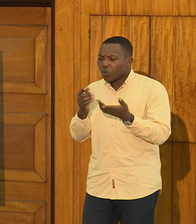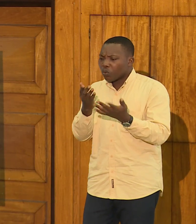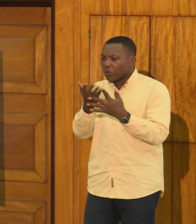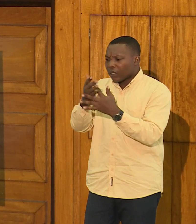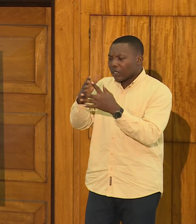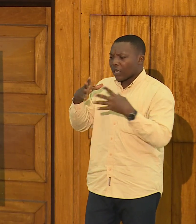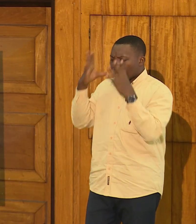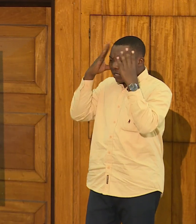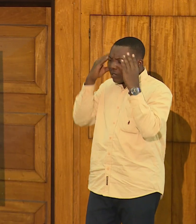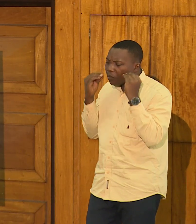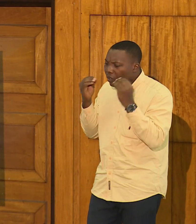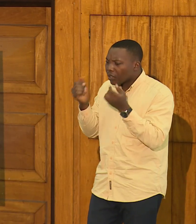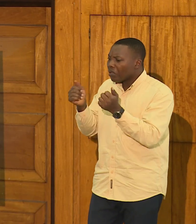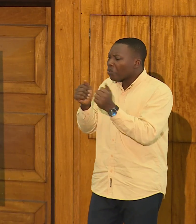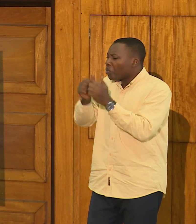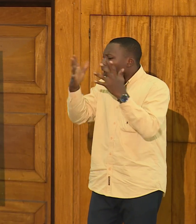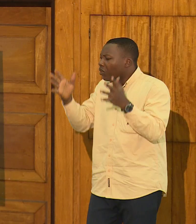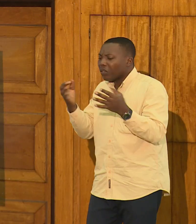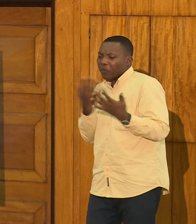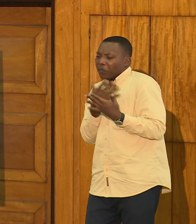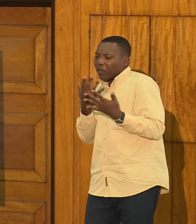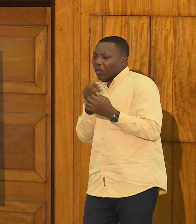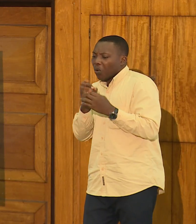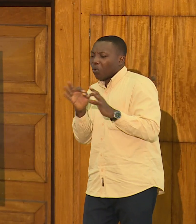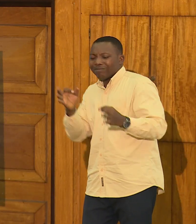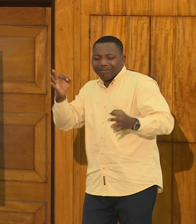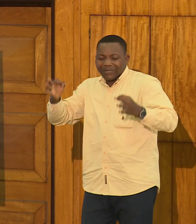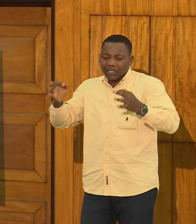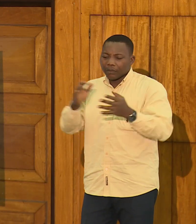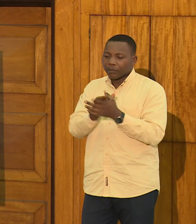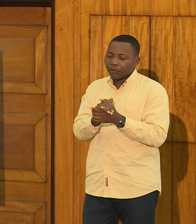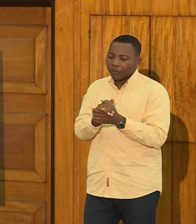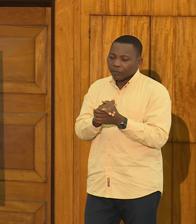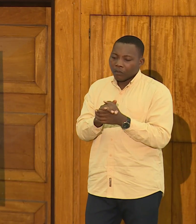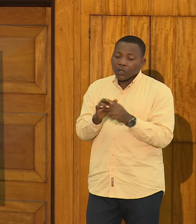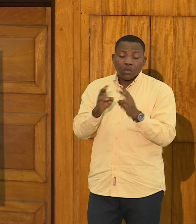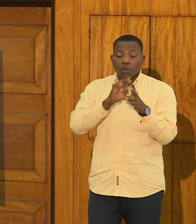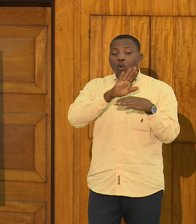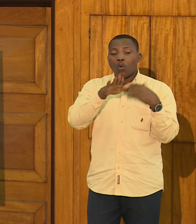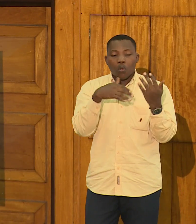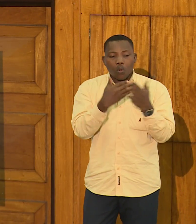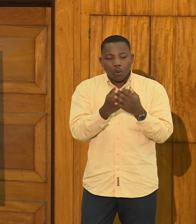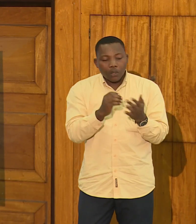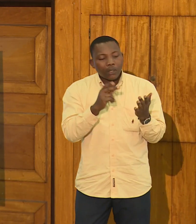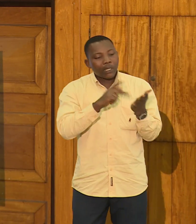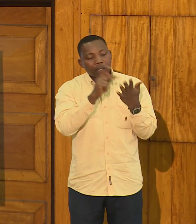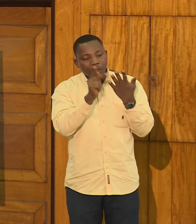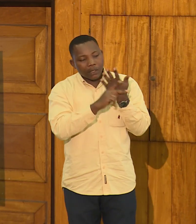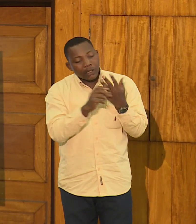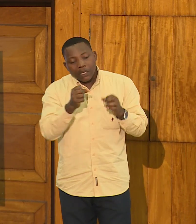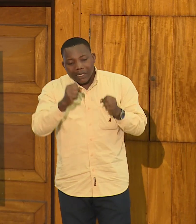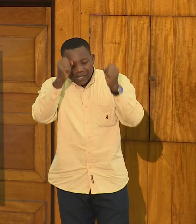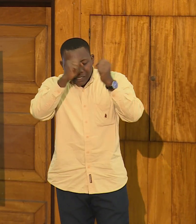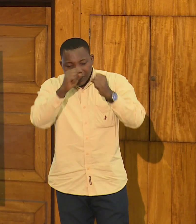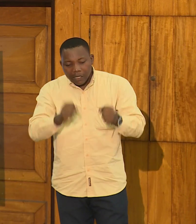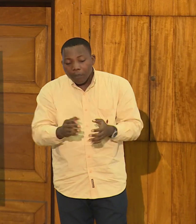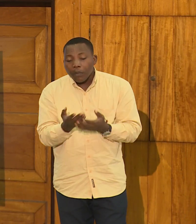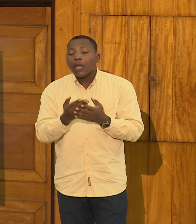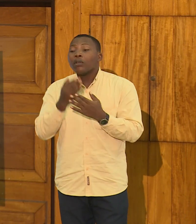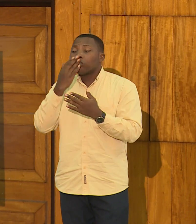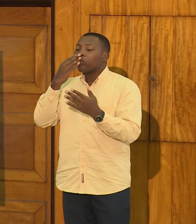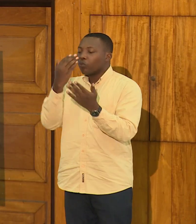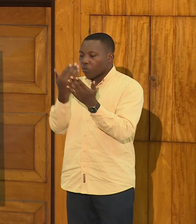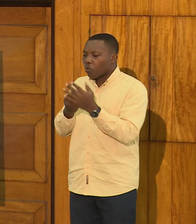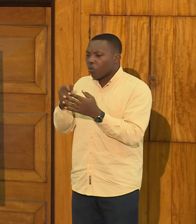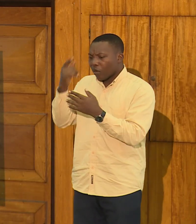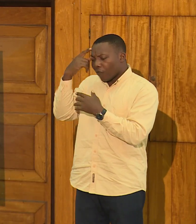without fear of judgment. So the ecological model has emerged as an effective framework for enhancing